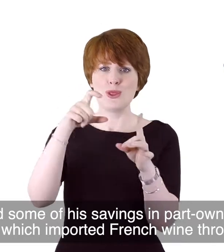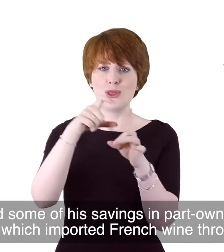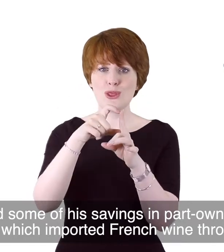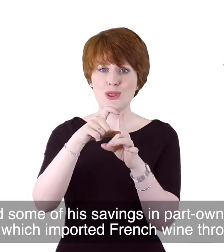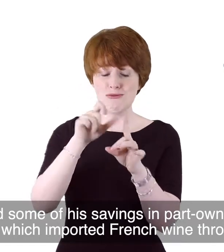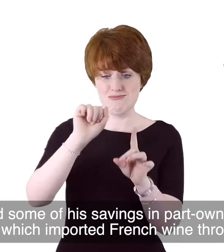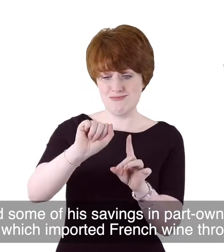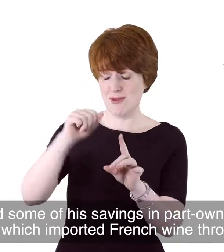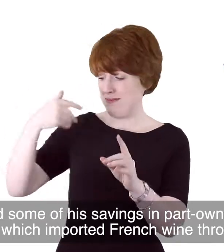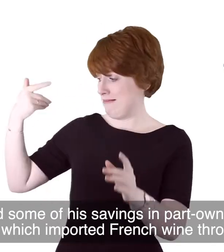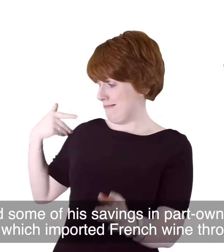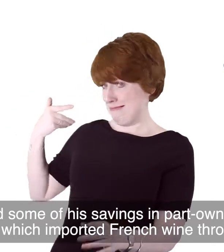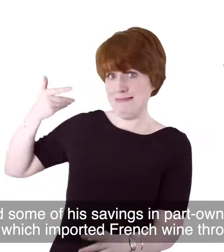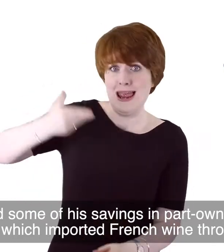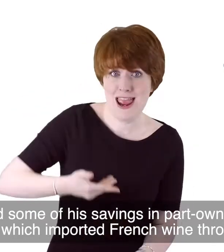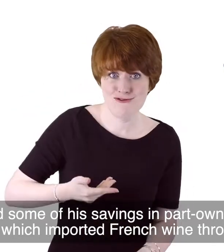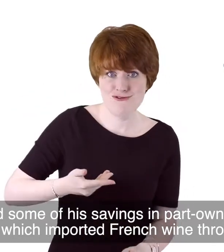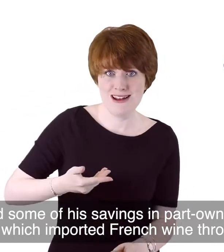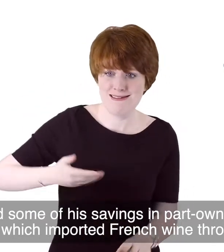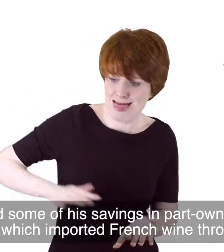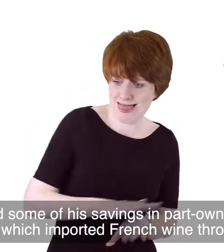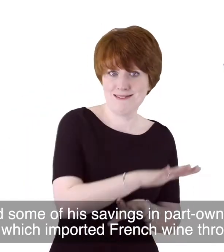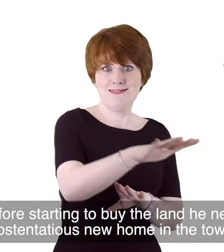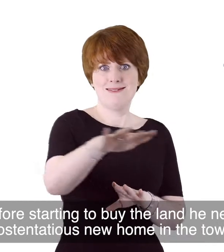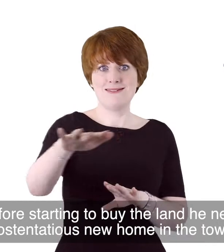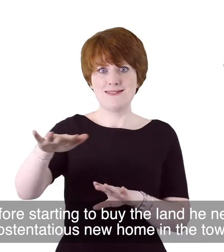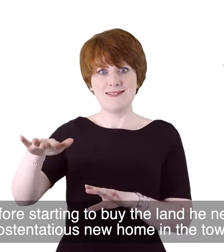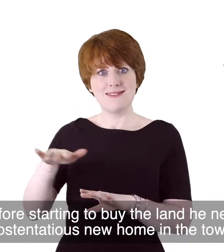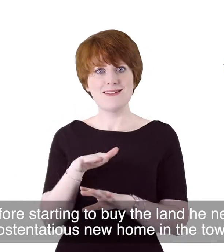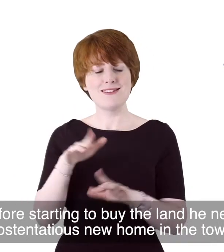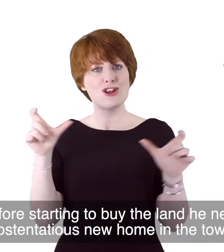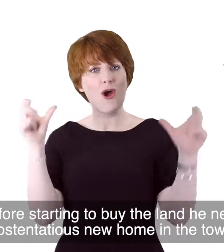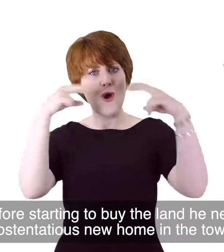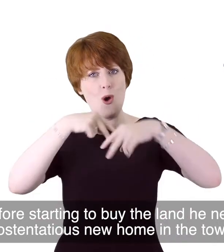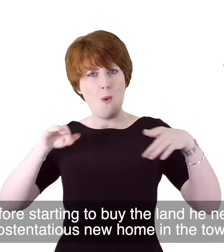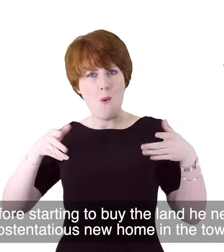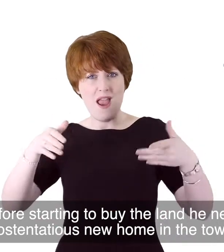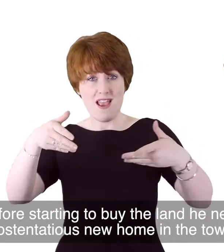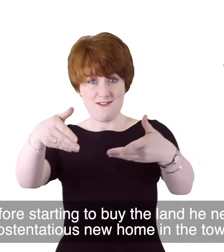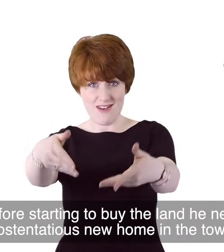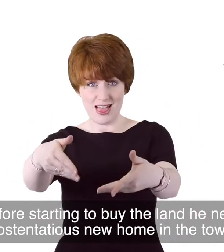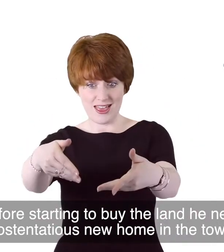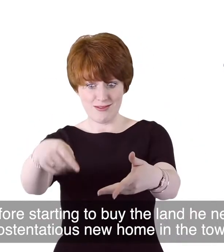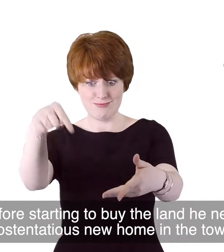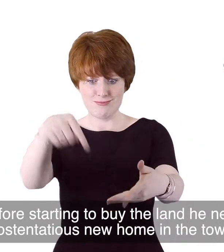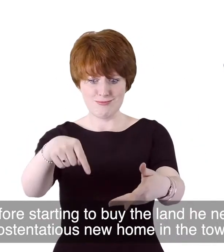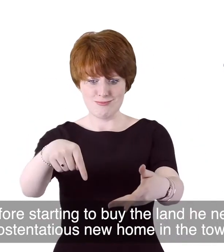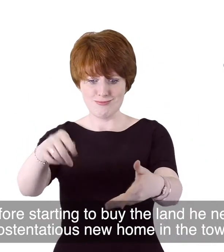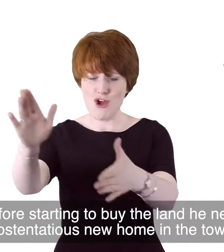part ownership of a ship which imported French wine through Conwy before starting to buy the land he needed for his ostentatious new home